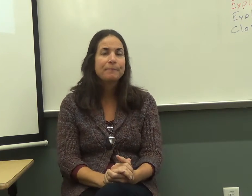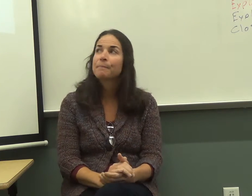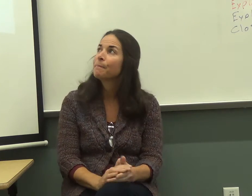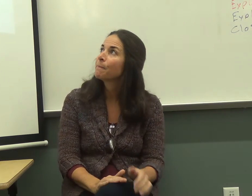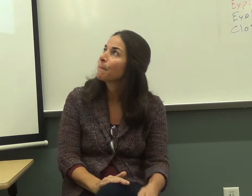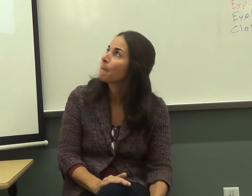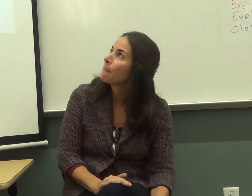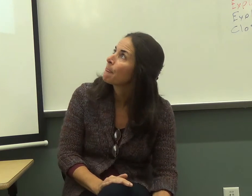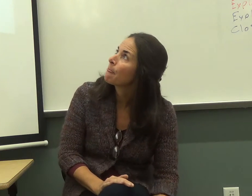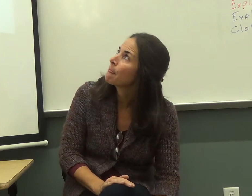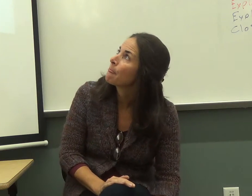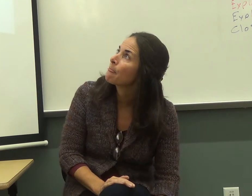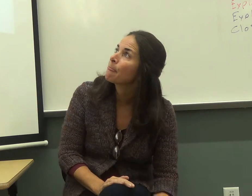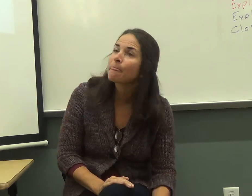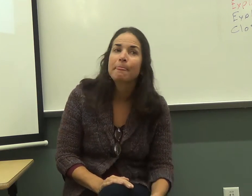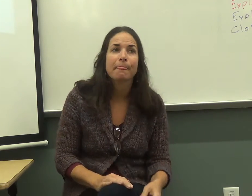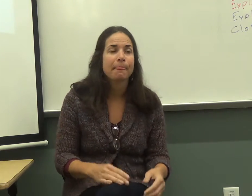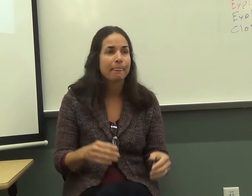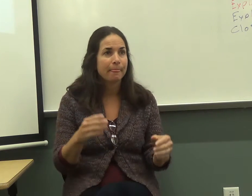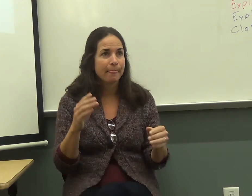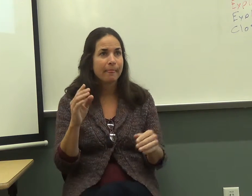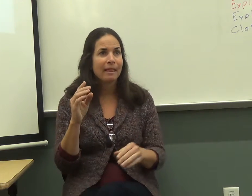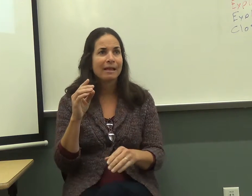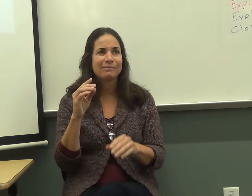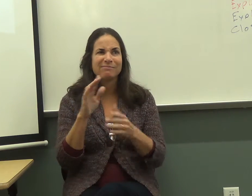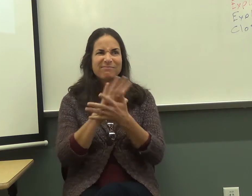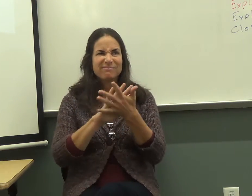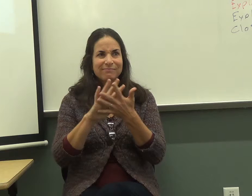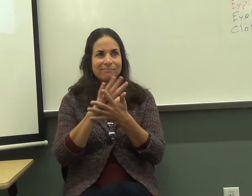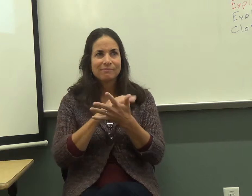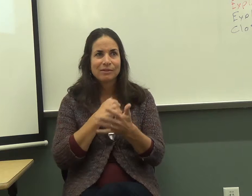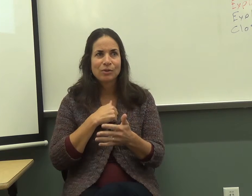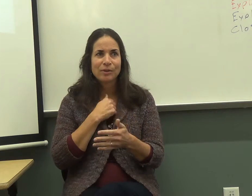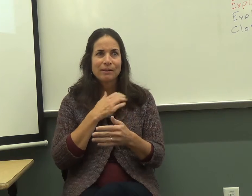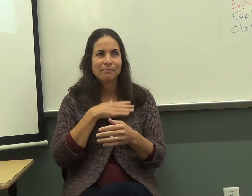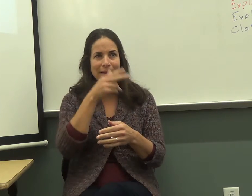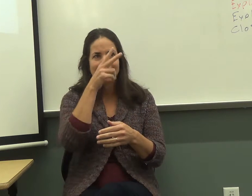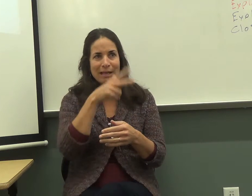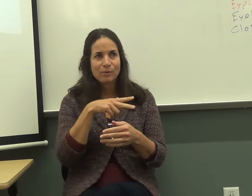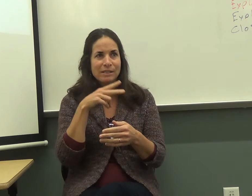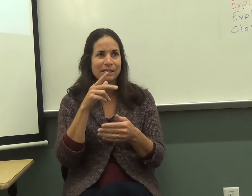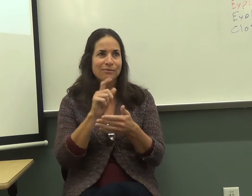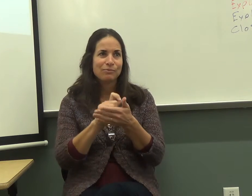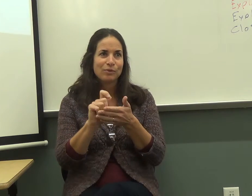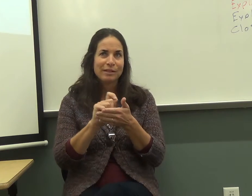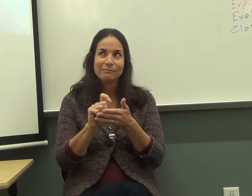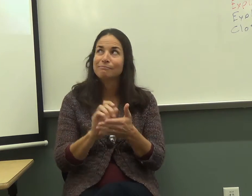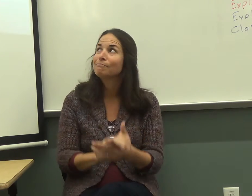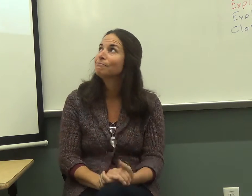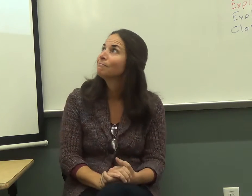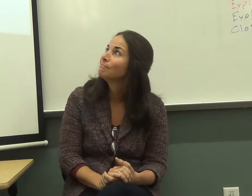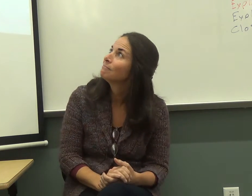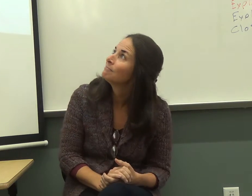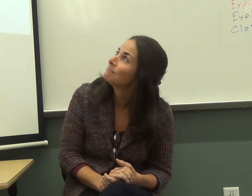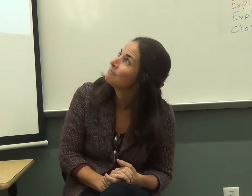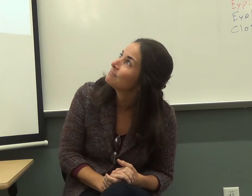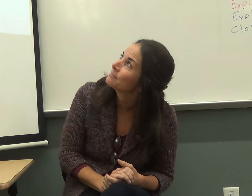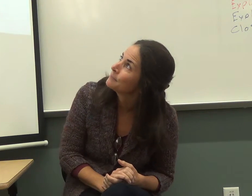8 sentences right now. Sorry, that's not too clear. My writing's not the best, but I try. There we go. Okay, 8 sentences. You're going to